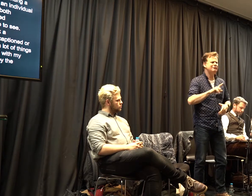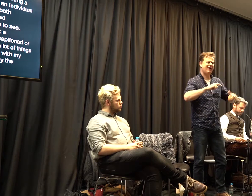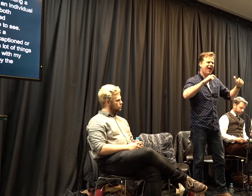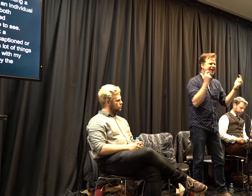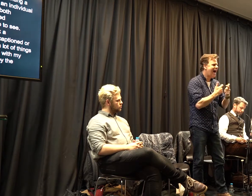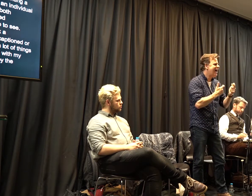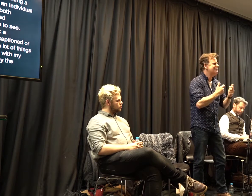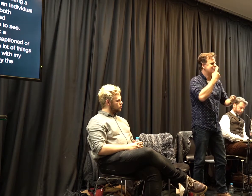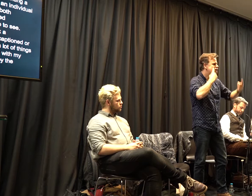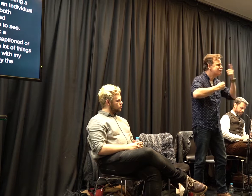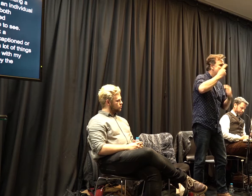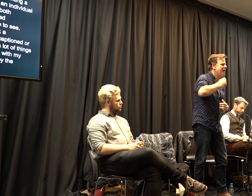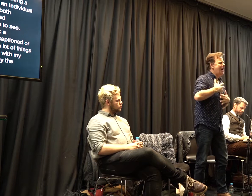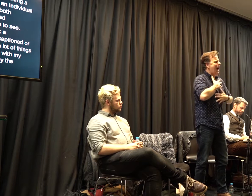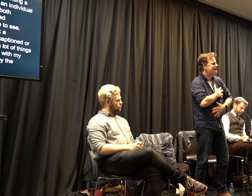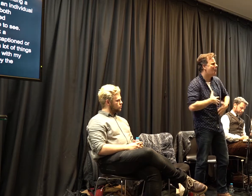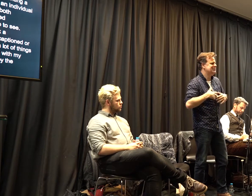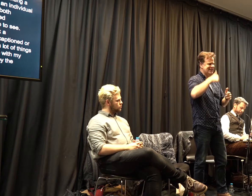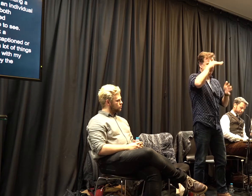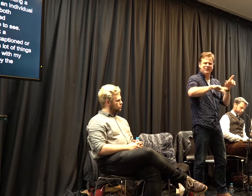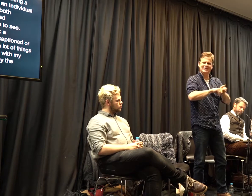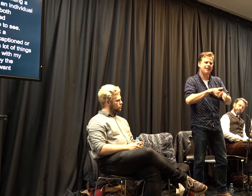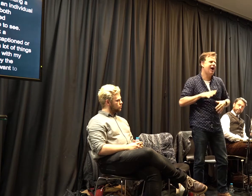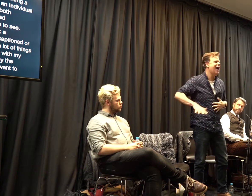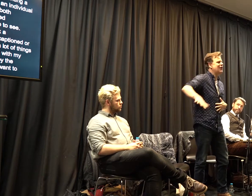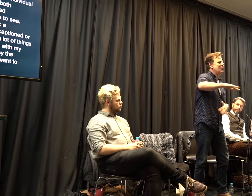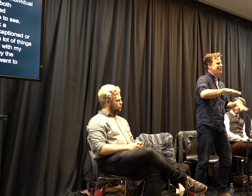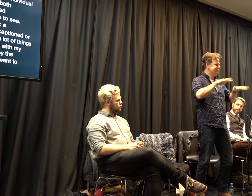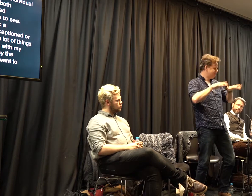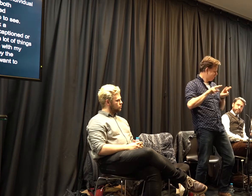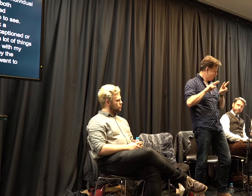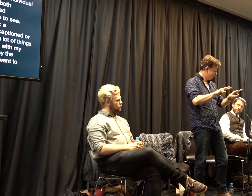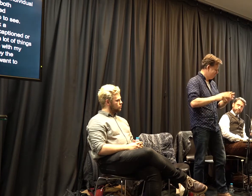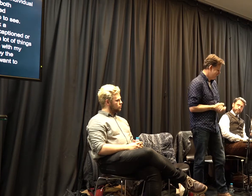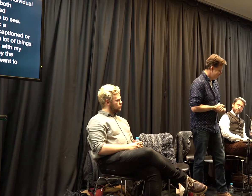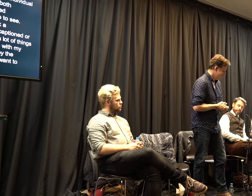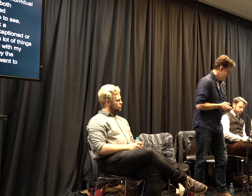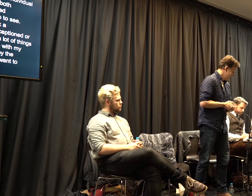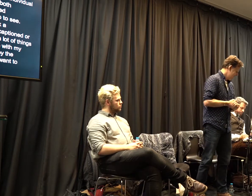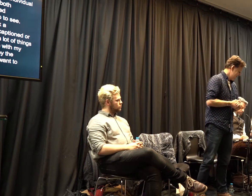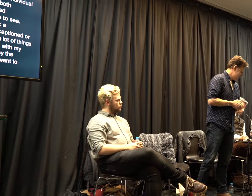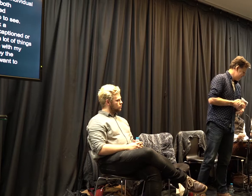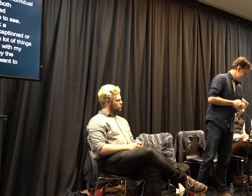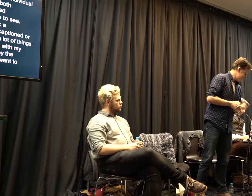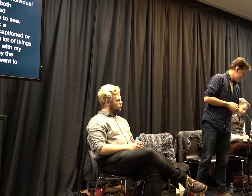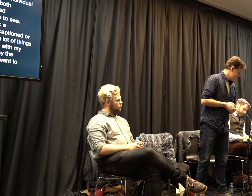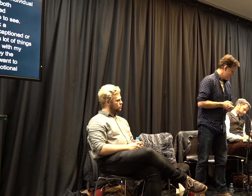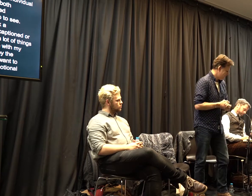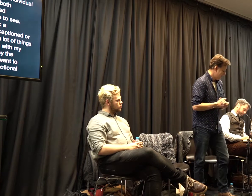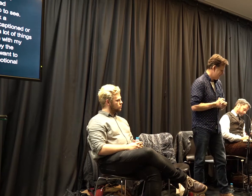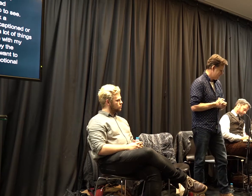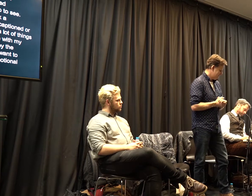overarching aim. I want to laugh, I want to cry, and go on the same emotional journey as all the other